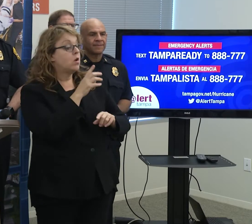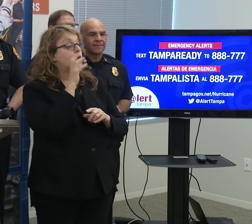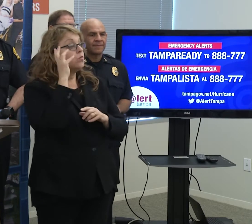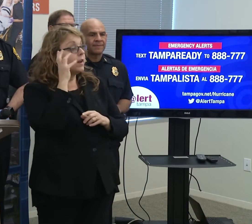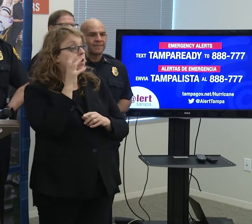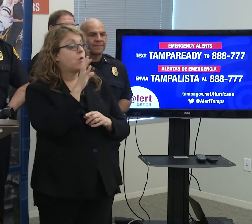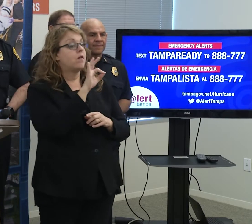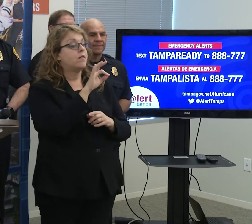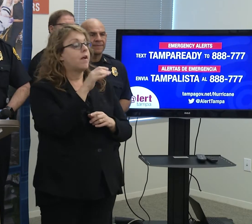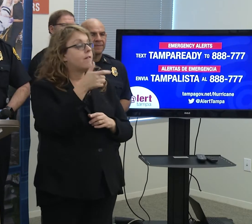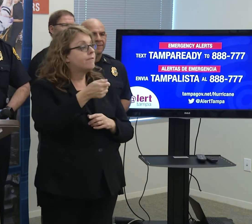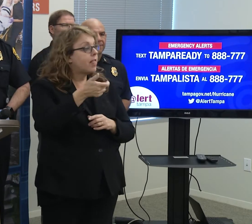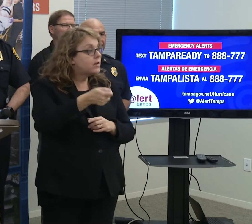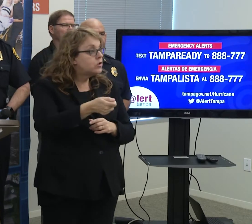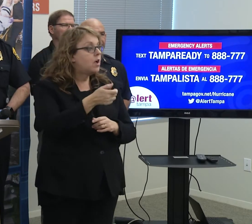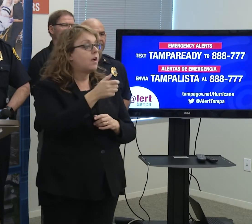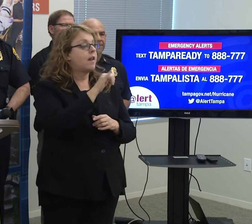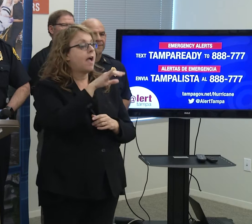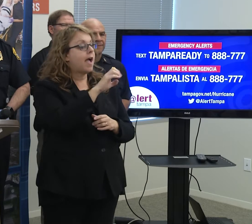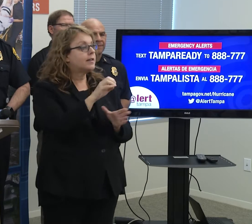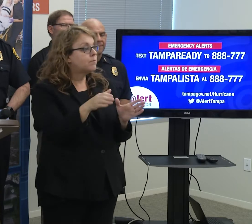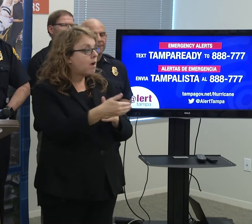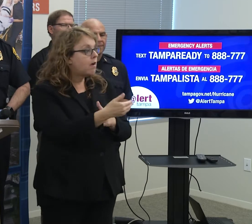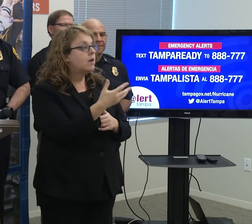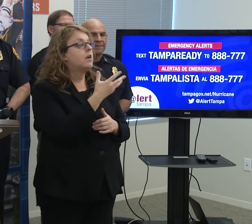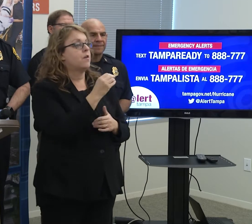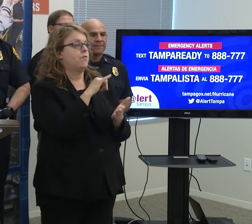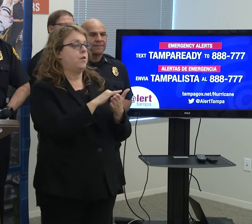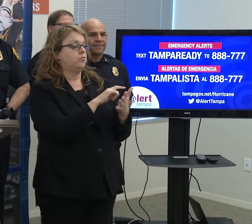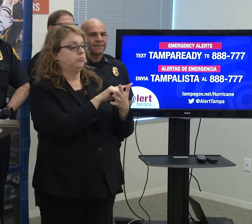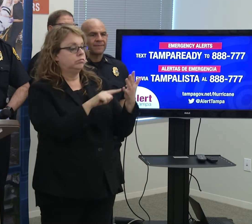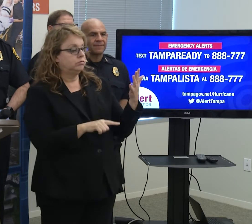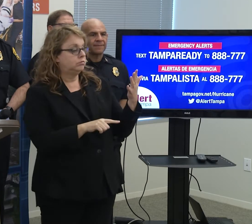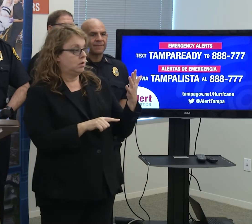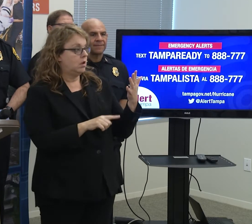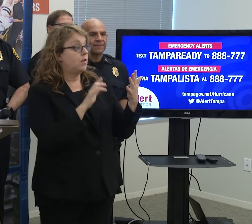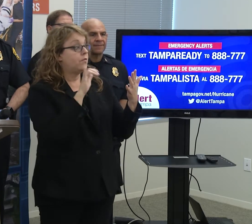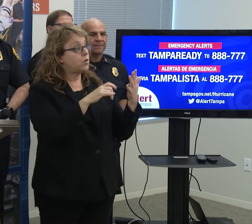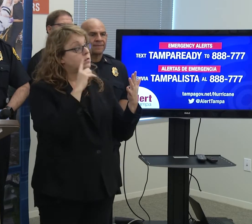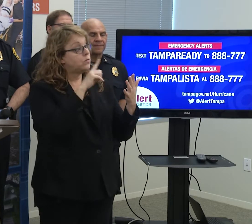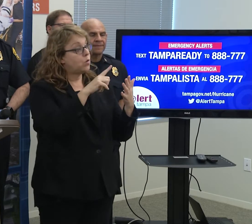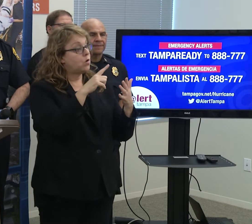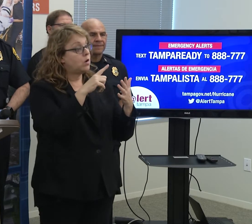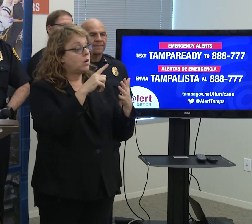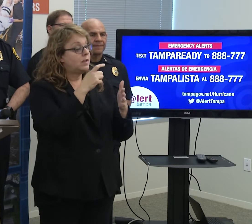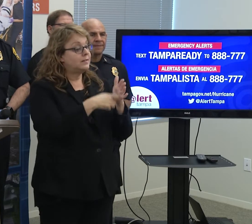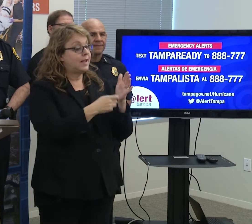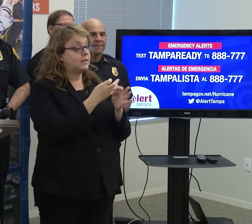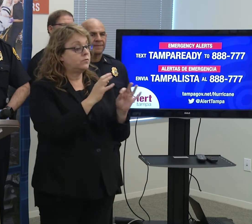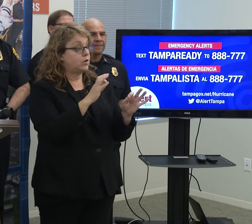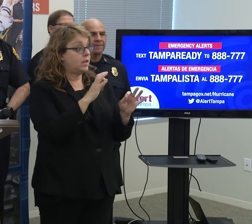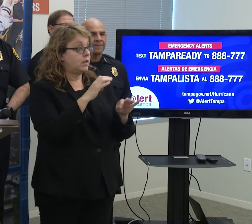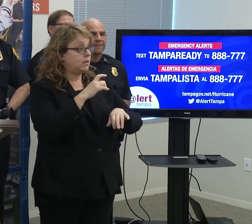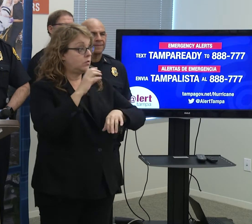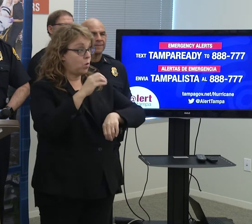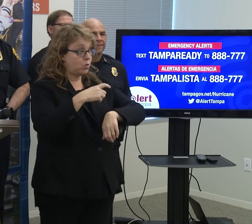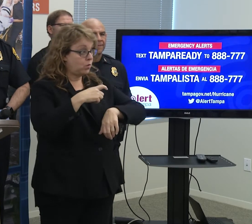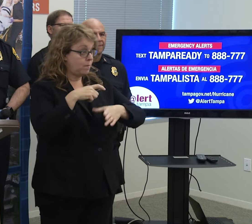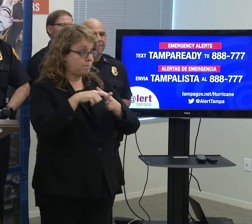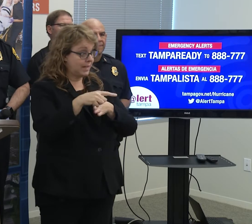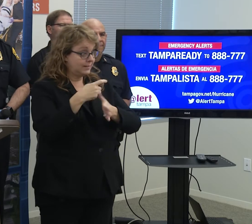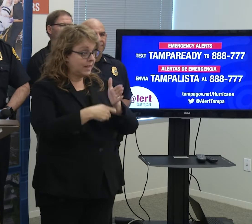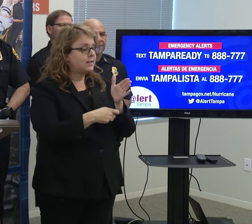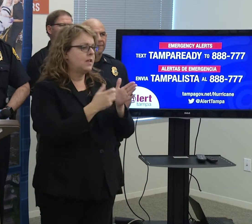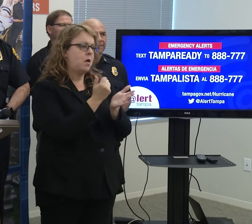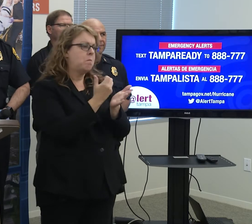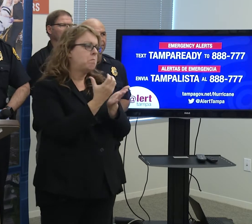Radios, flashlights, ice chests. So any of those items for the tax-free holiday would be beneficial for families